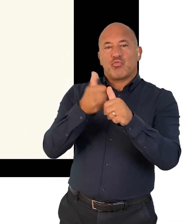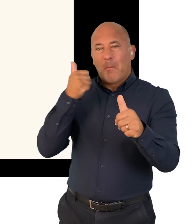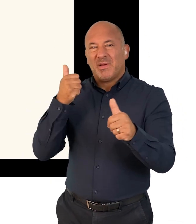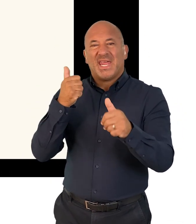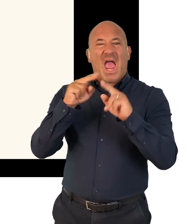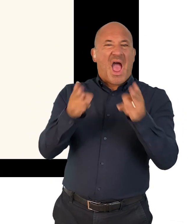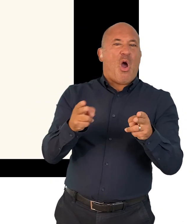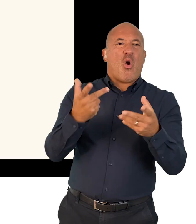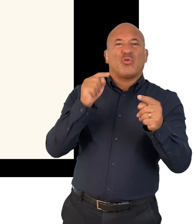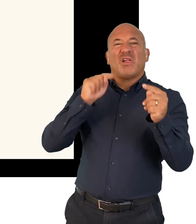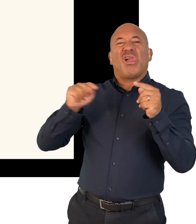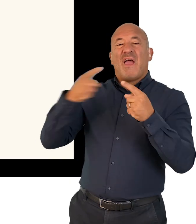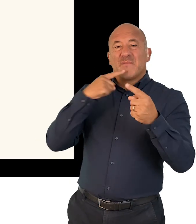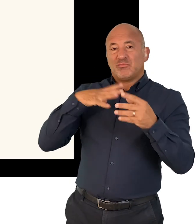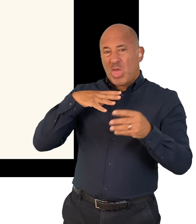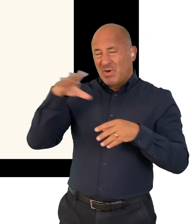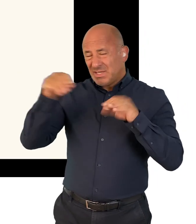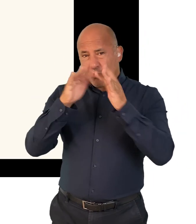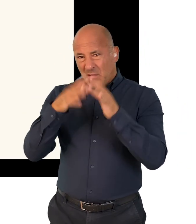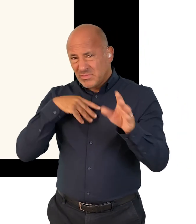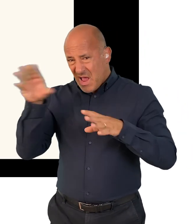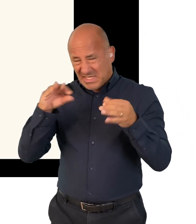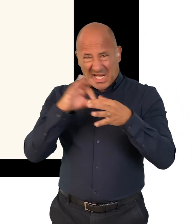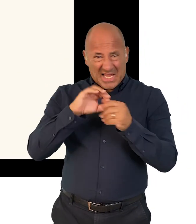Charity Commission and Companies House websites